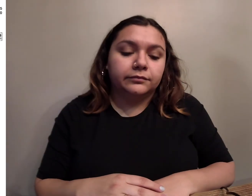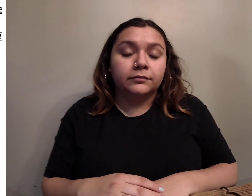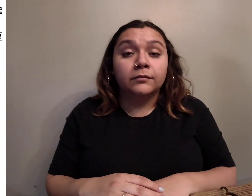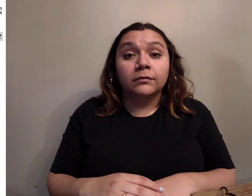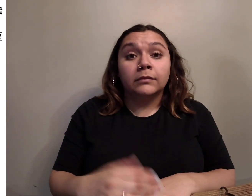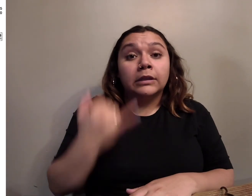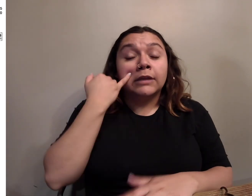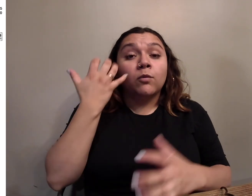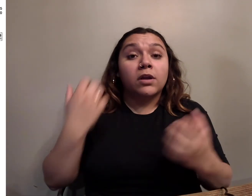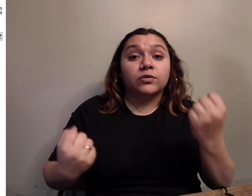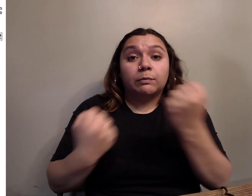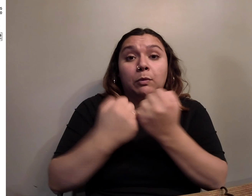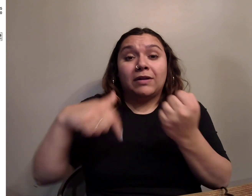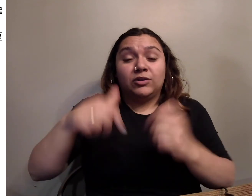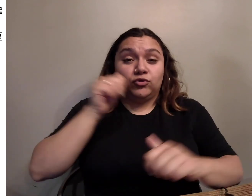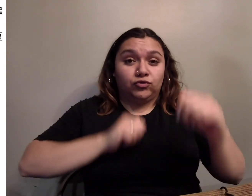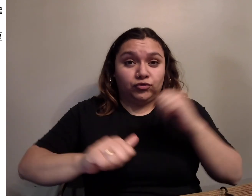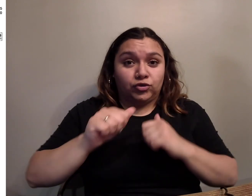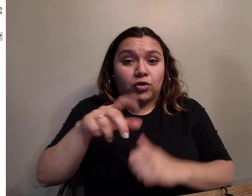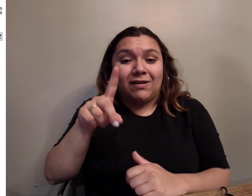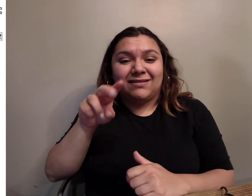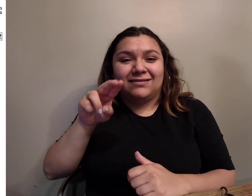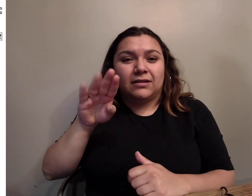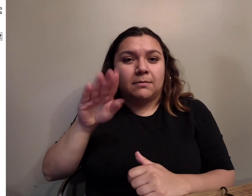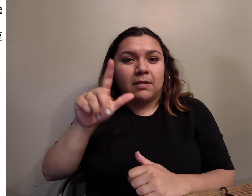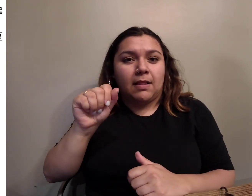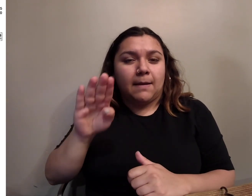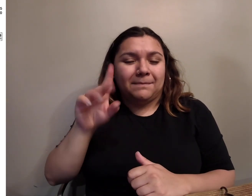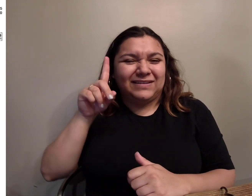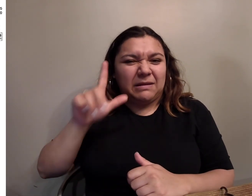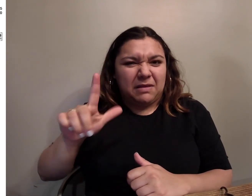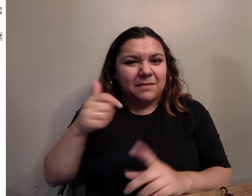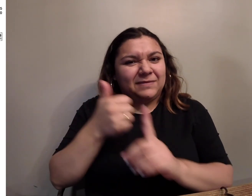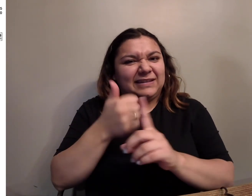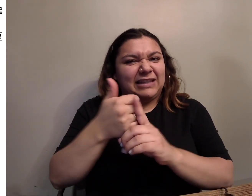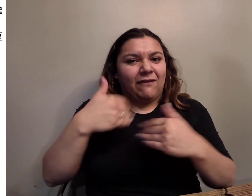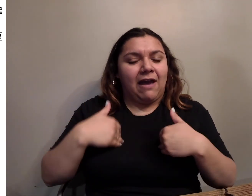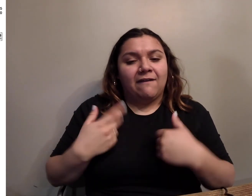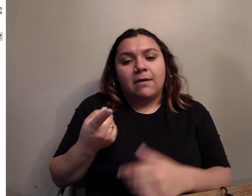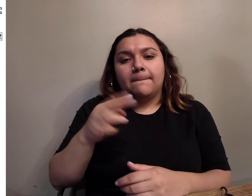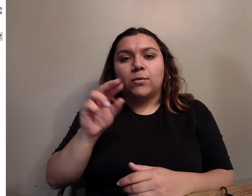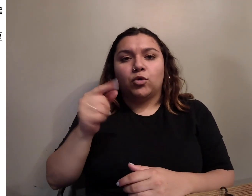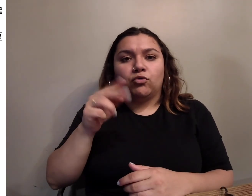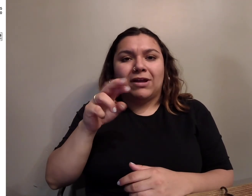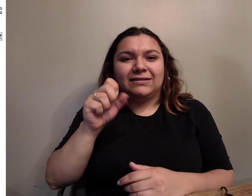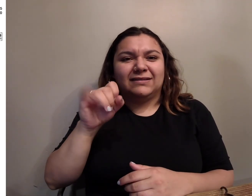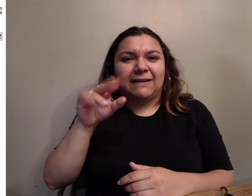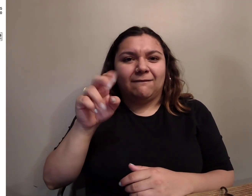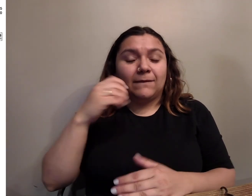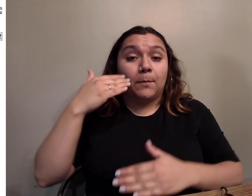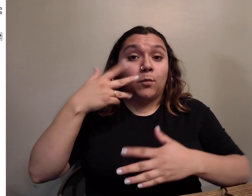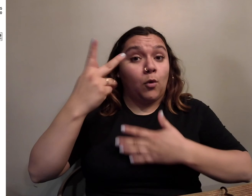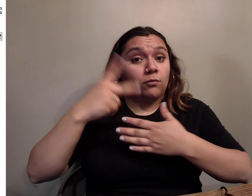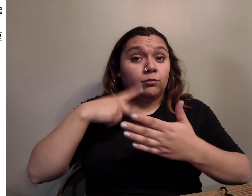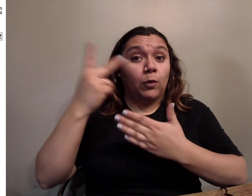To support this show and Dublab's progressive programming, go to dublab.com/support.